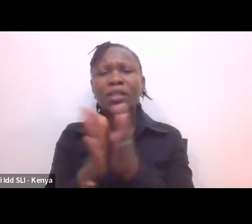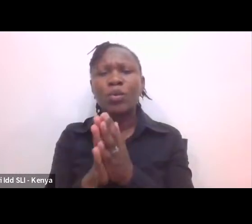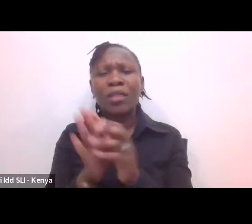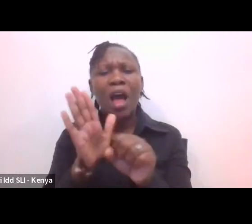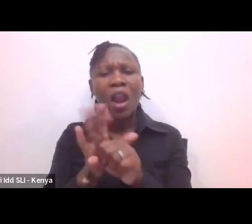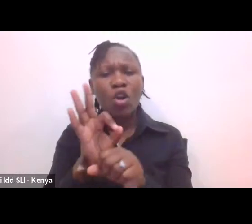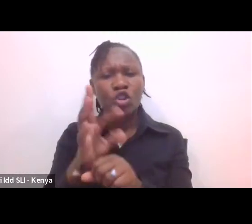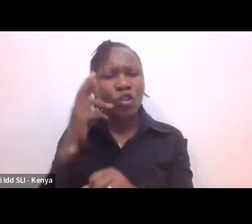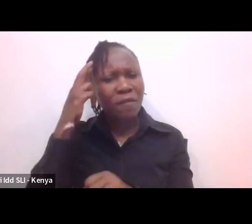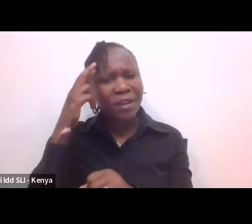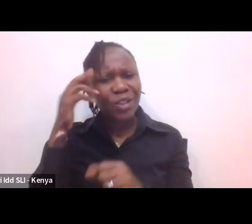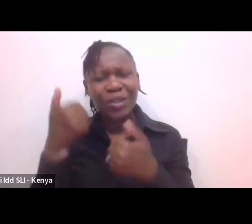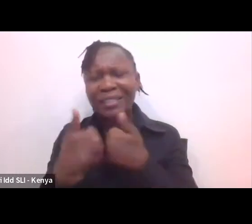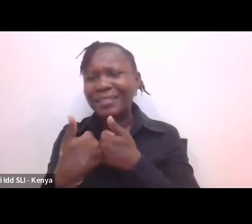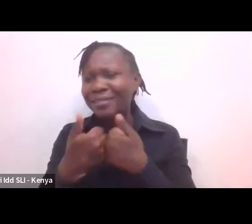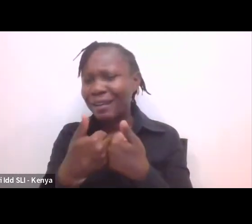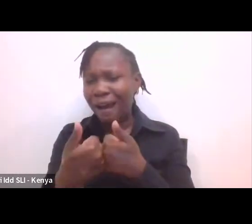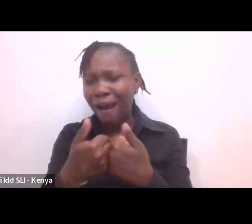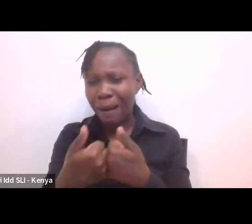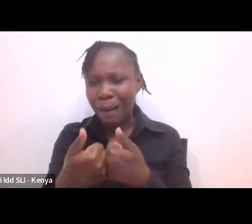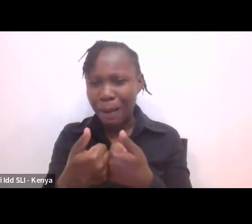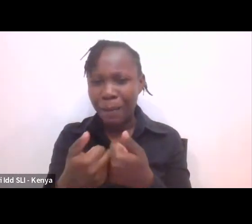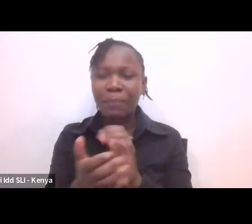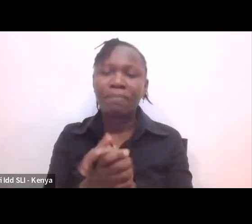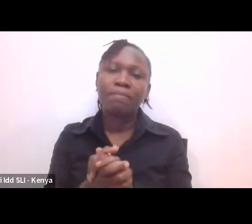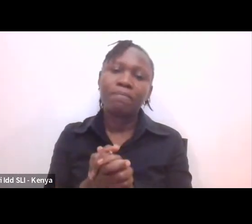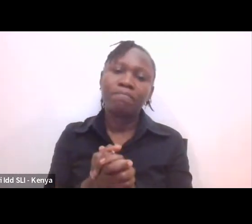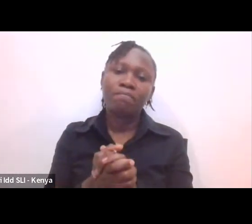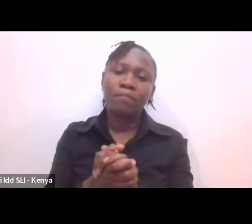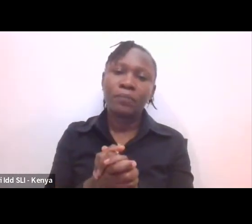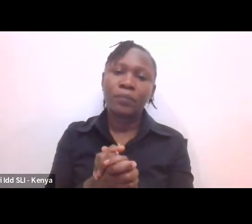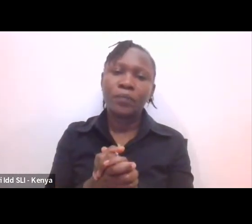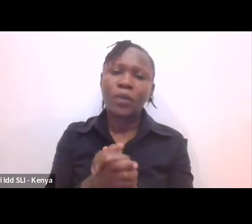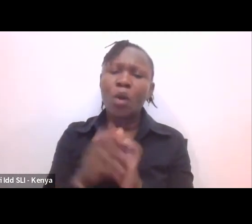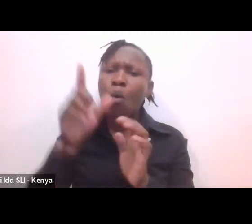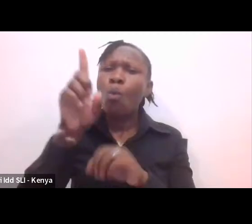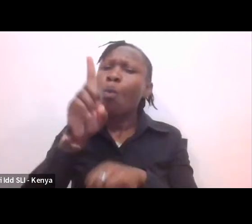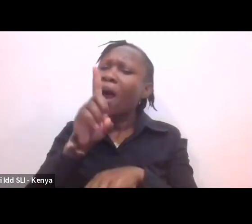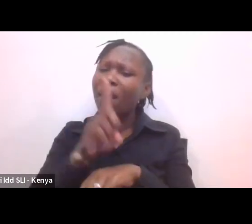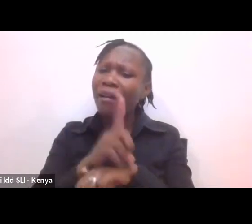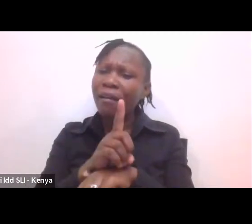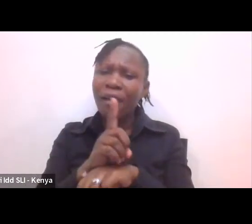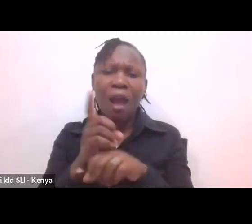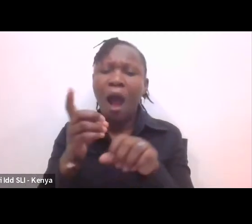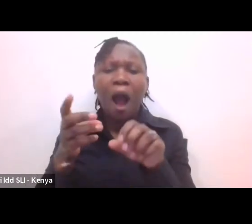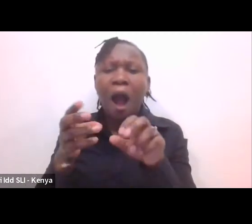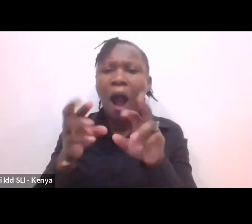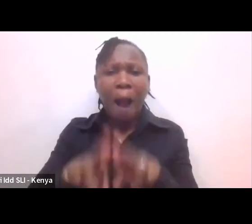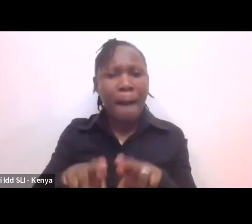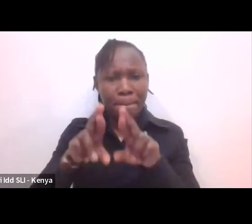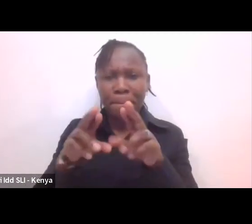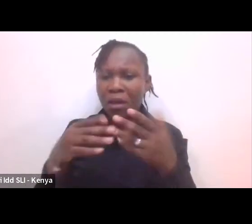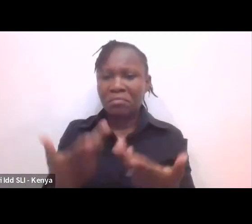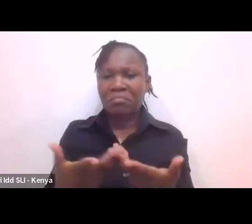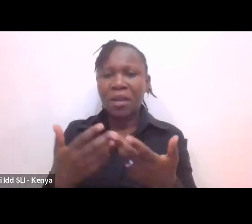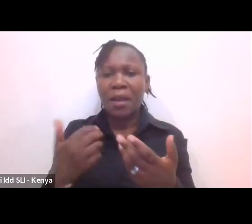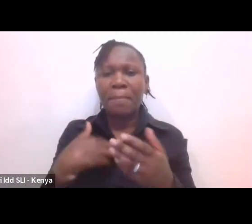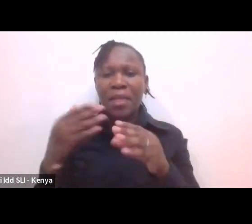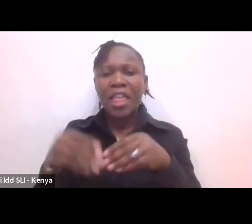One day, by pure happen chance, I gave him the part of a funny policeman in a school